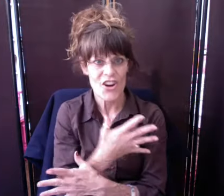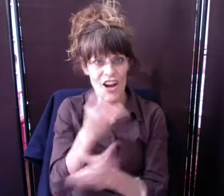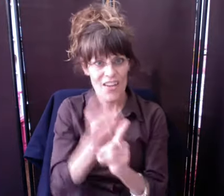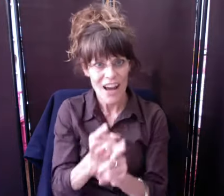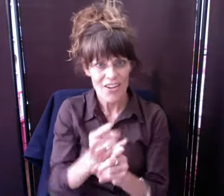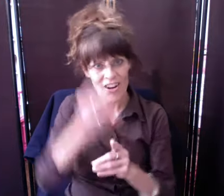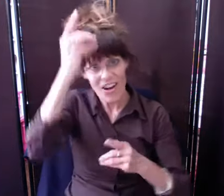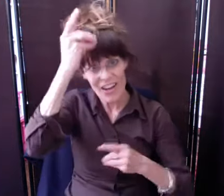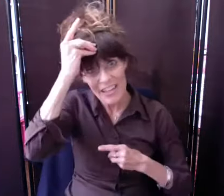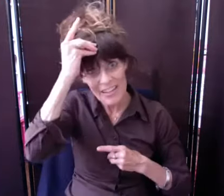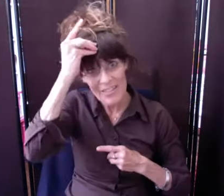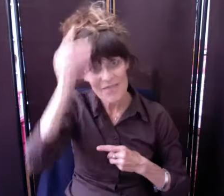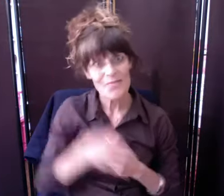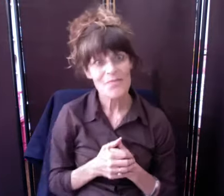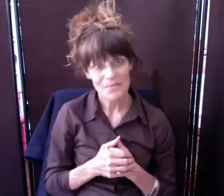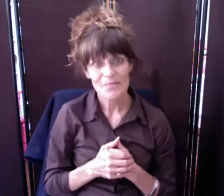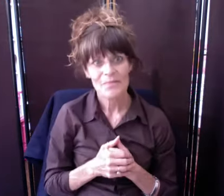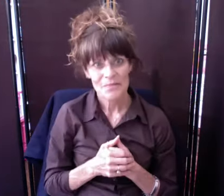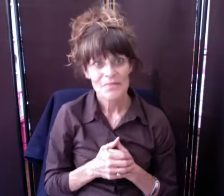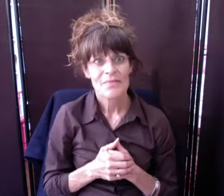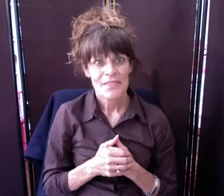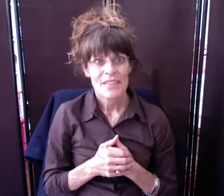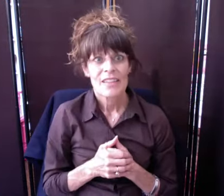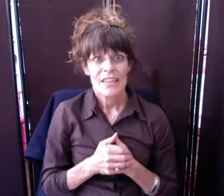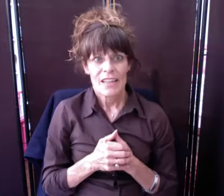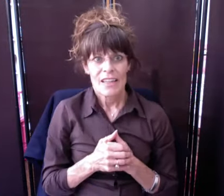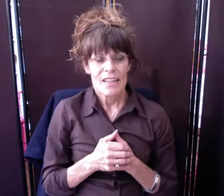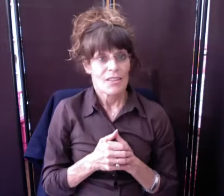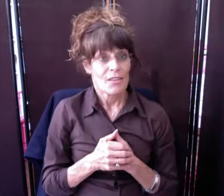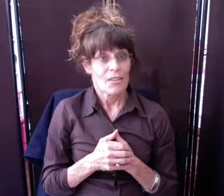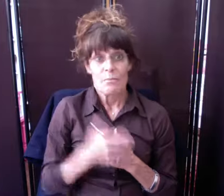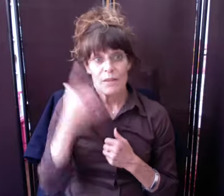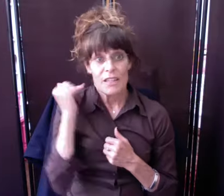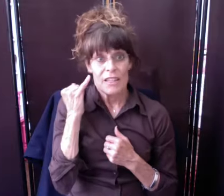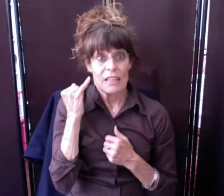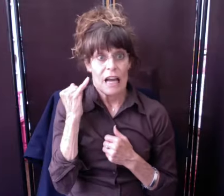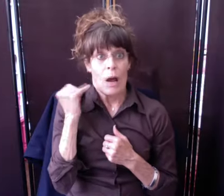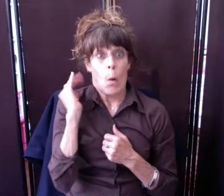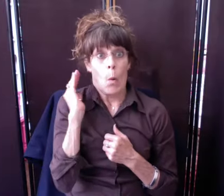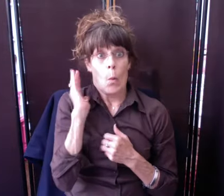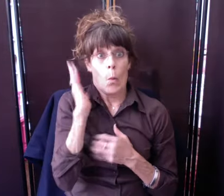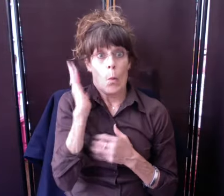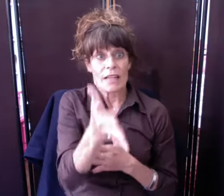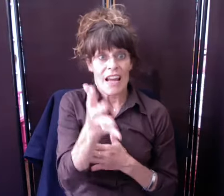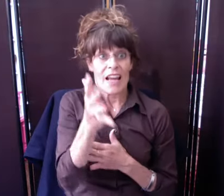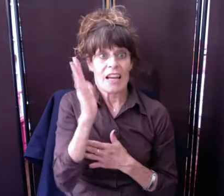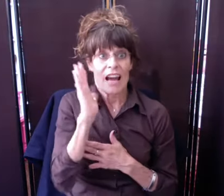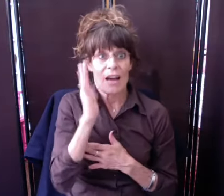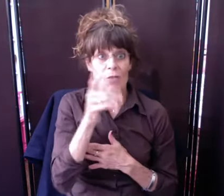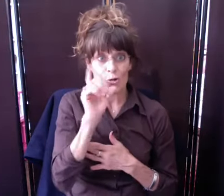is it'll make it so one day it makes sense to drink. And that's what's crazy. That's the craziest part about alcoholism,